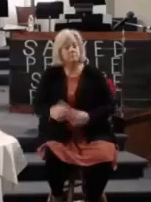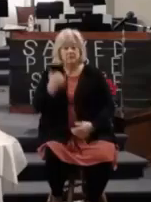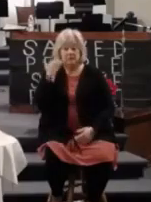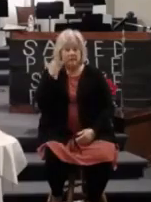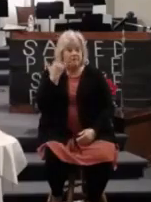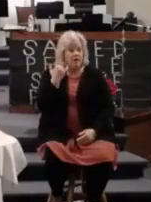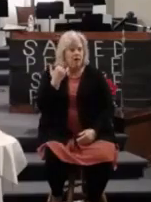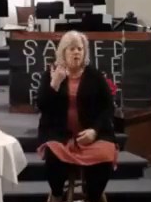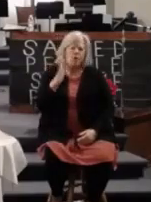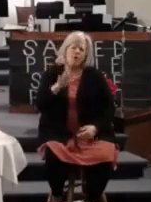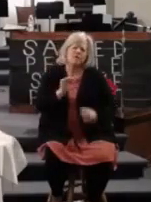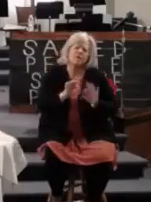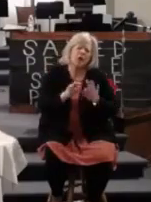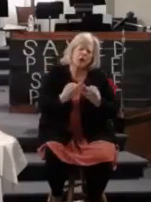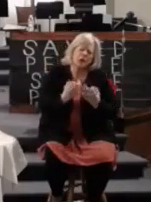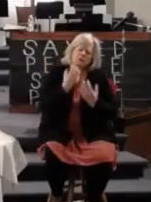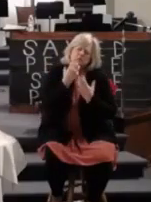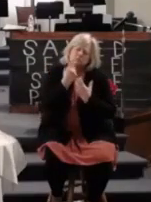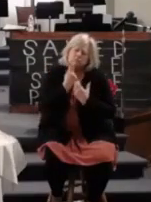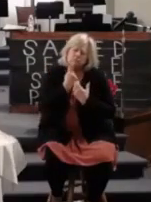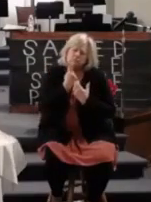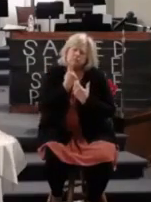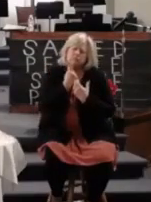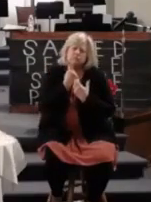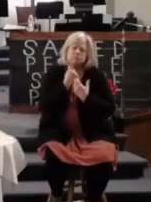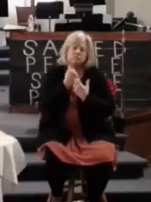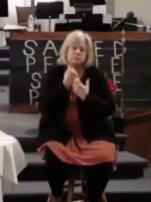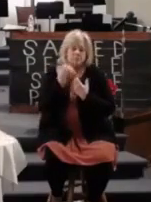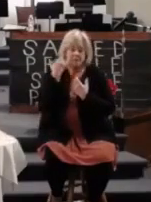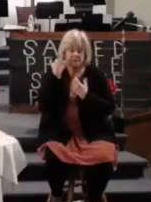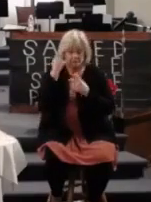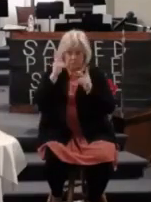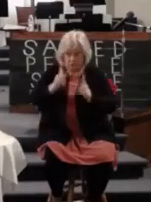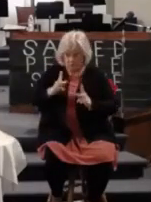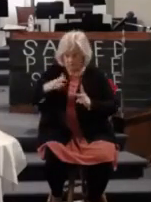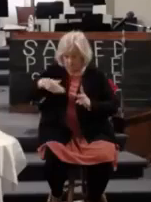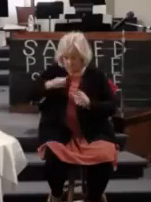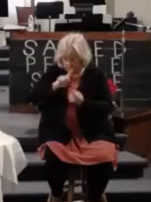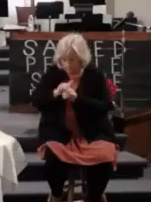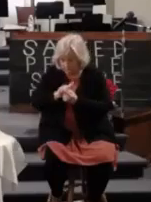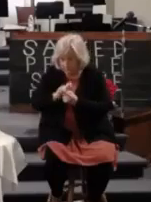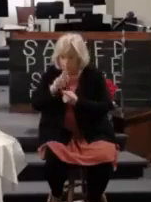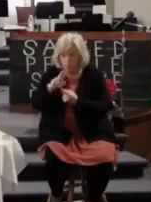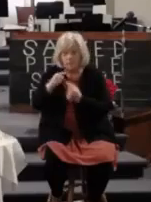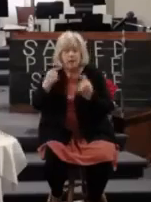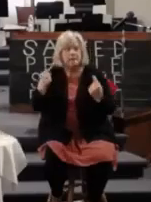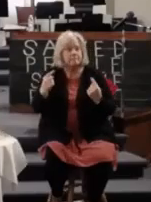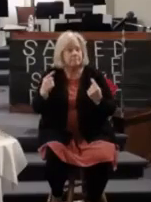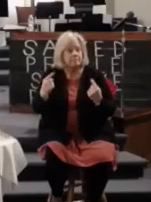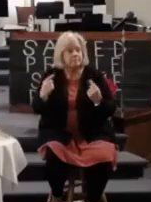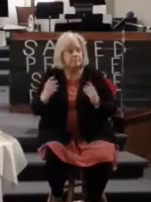one. But what of a stranger or even an enemy?